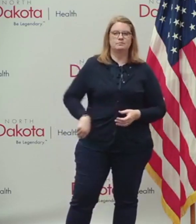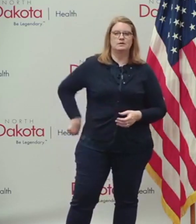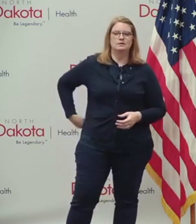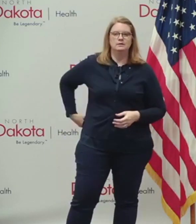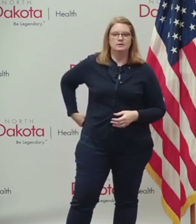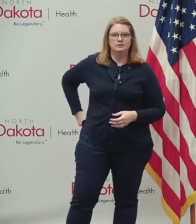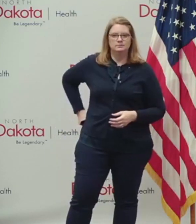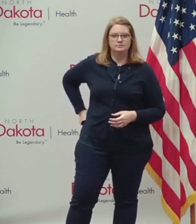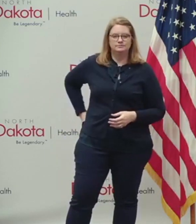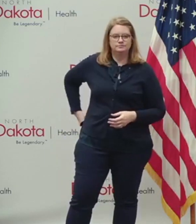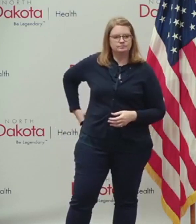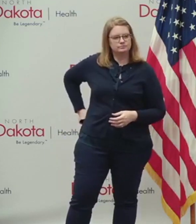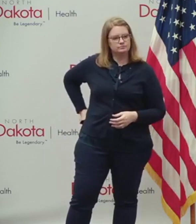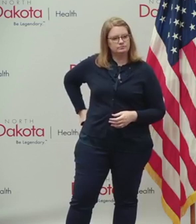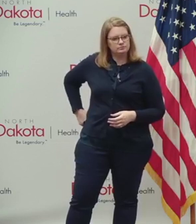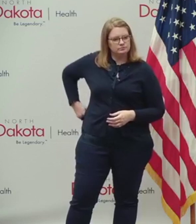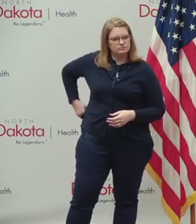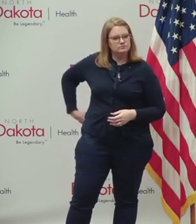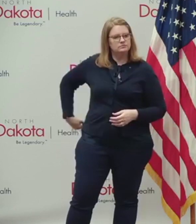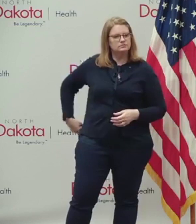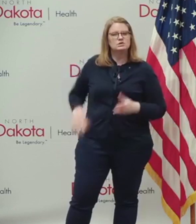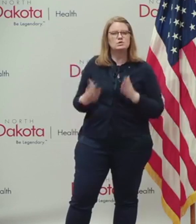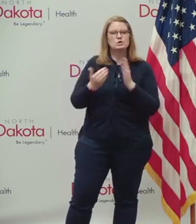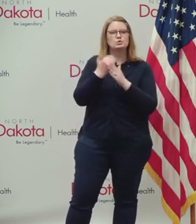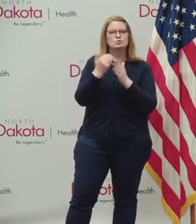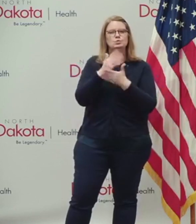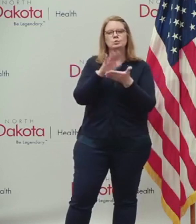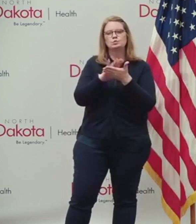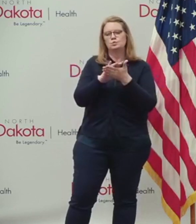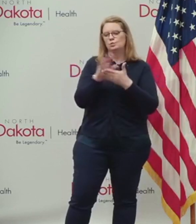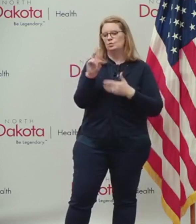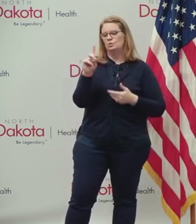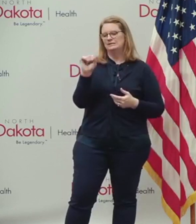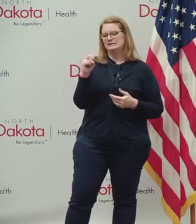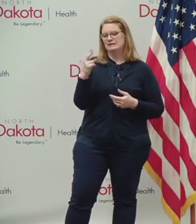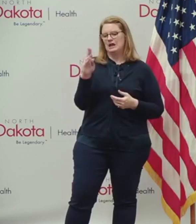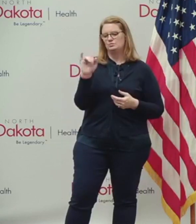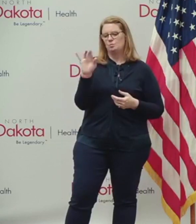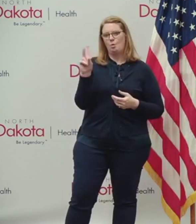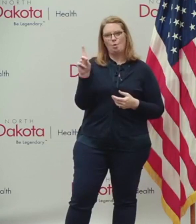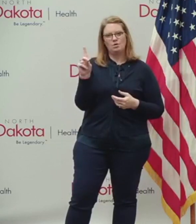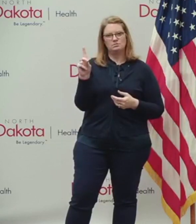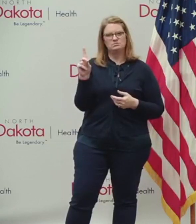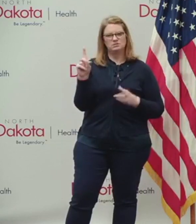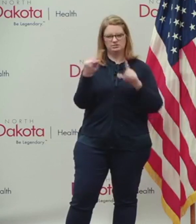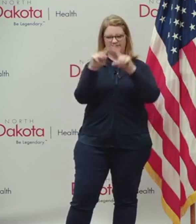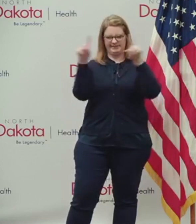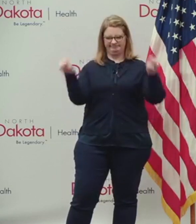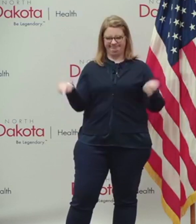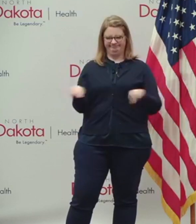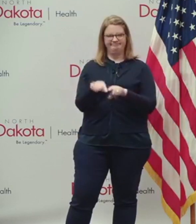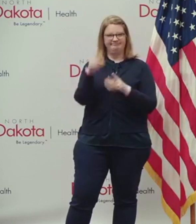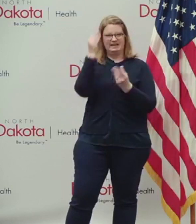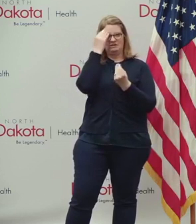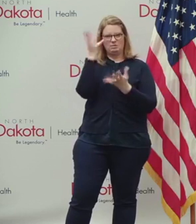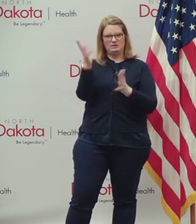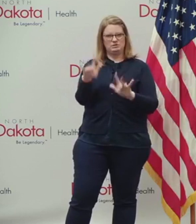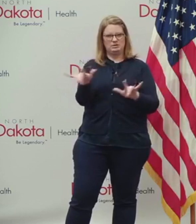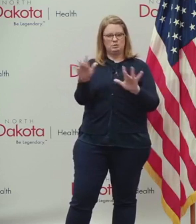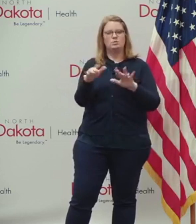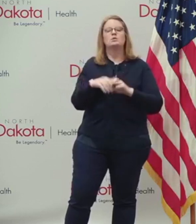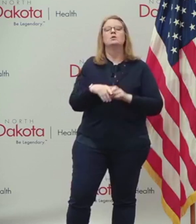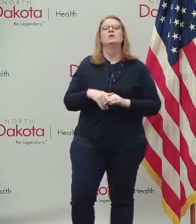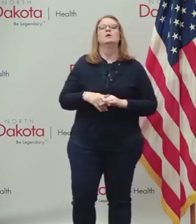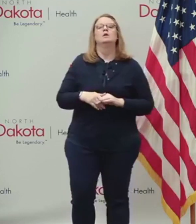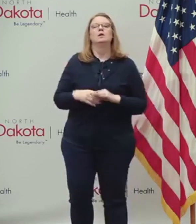Next topic is new school dashboard. We have, of course, had one guideline